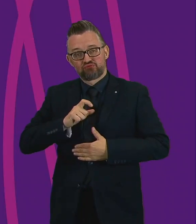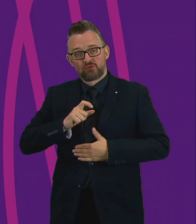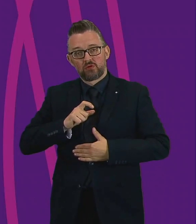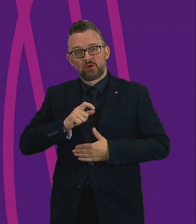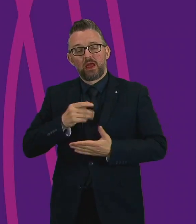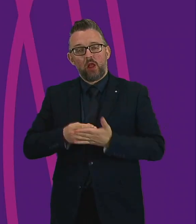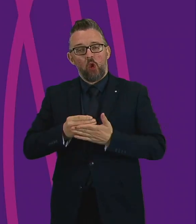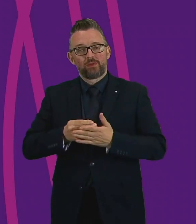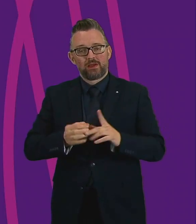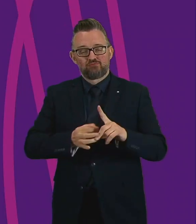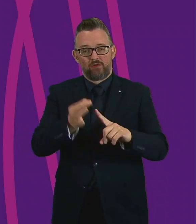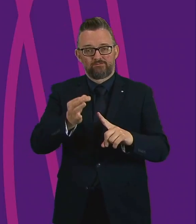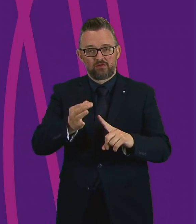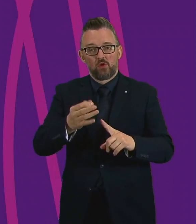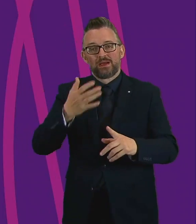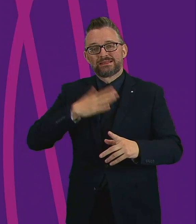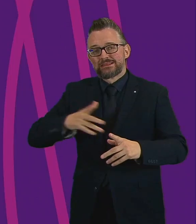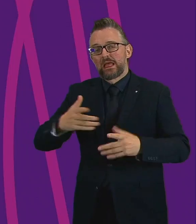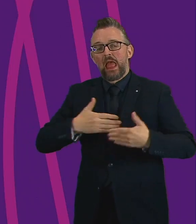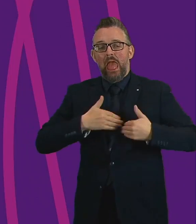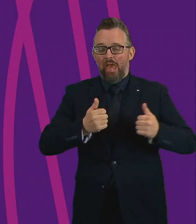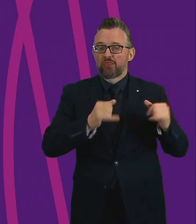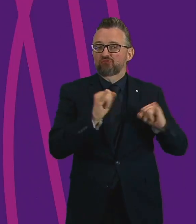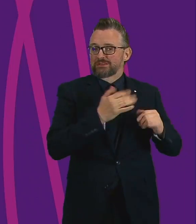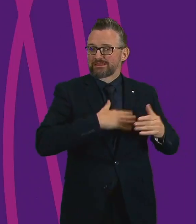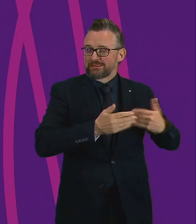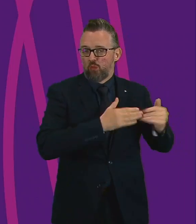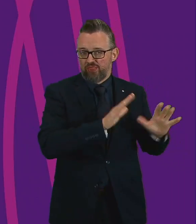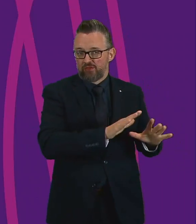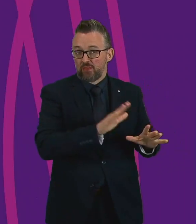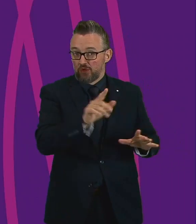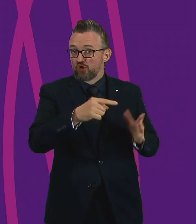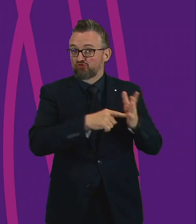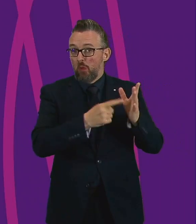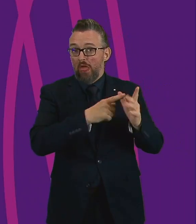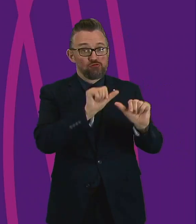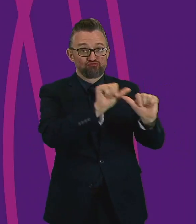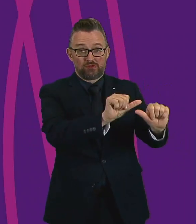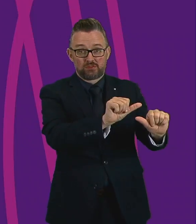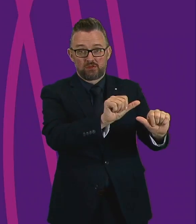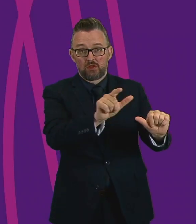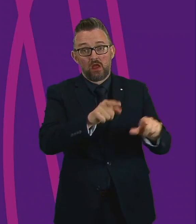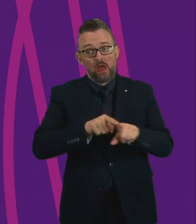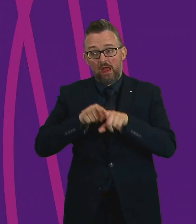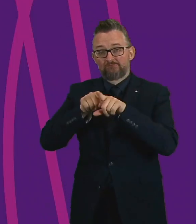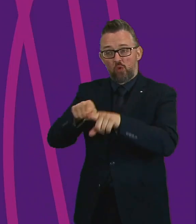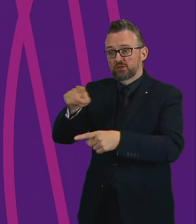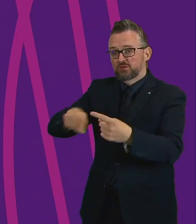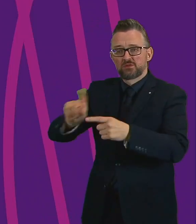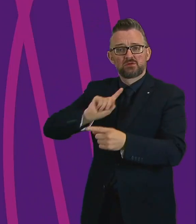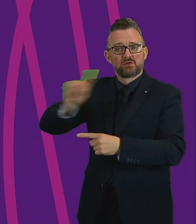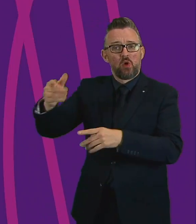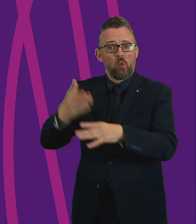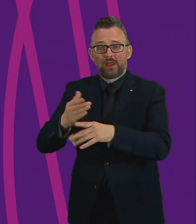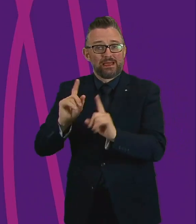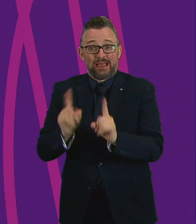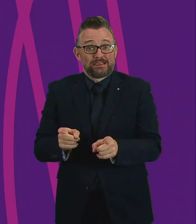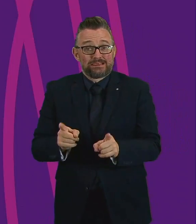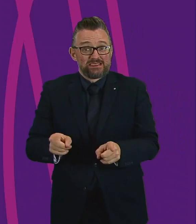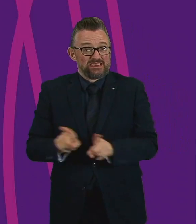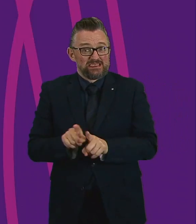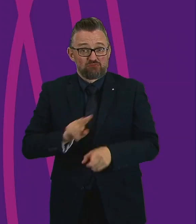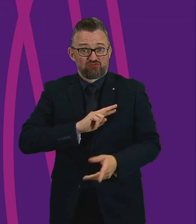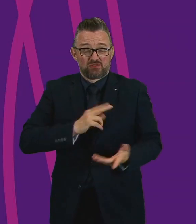economy. So we need to deal with the health crisis, and that's where Tom Arthur was right. We cannot force people back to work for exactly the same